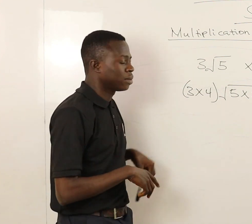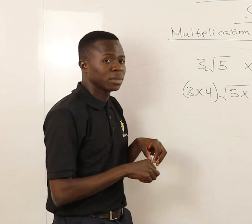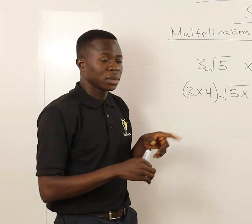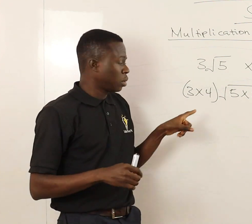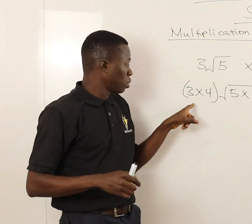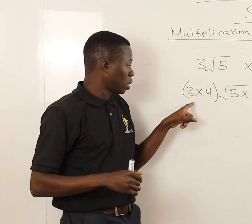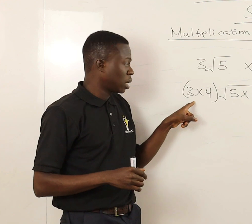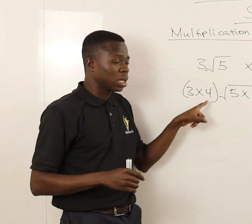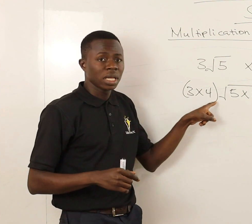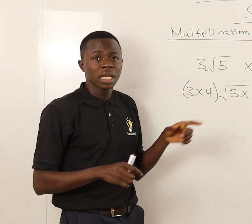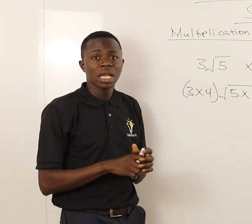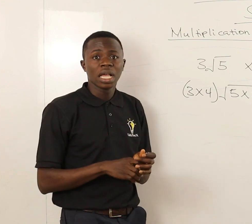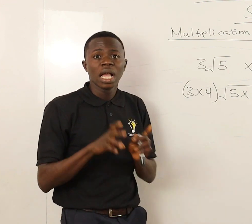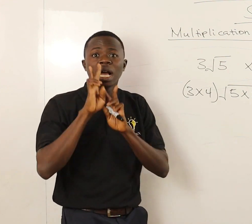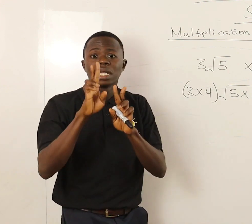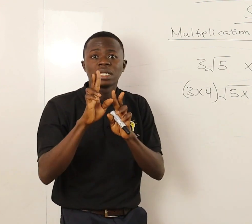So we are going to have our answer here to be,